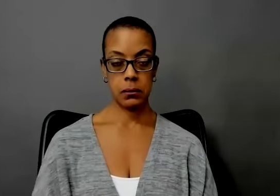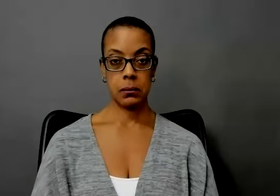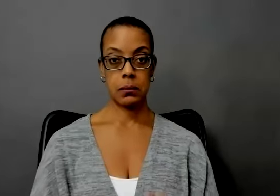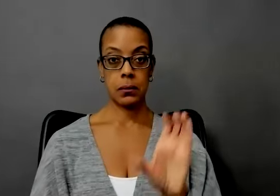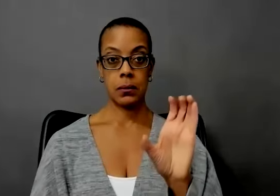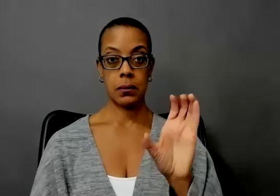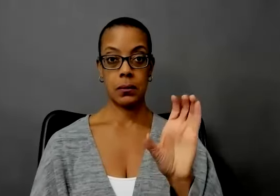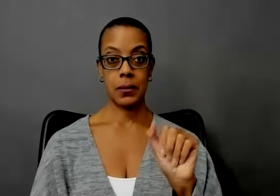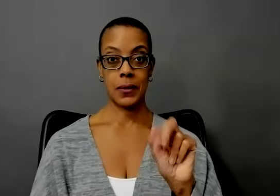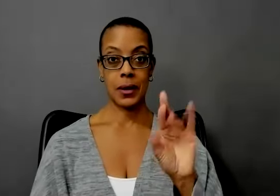Morrell, on the wording.